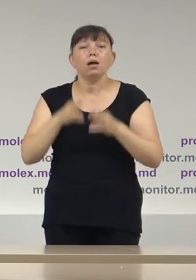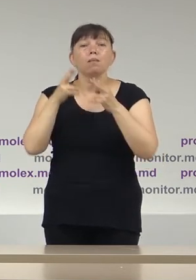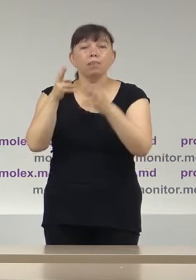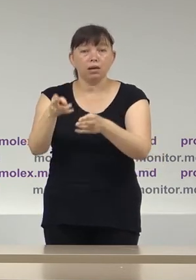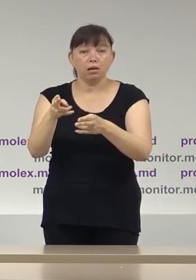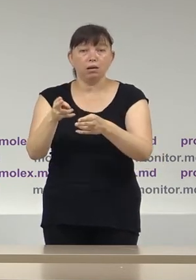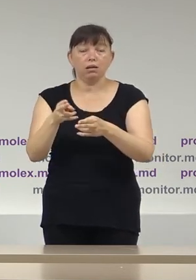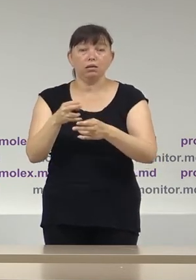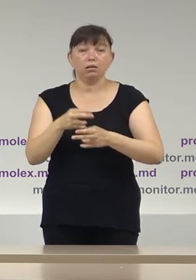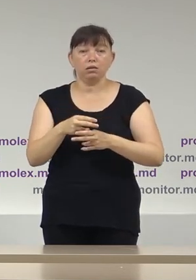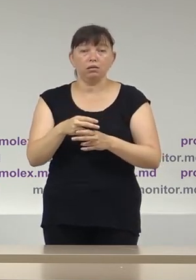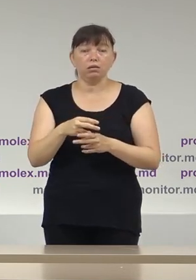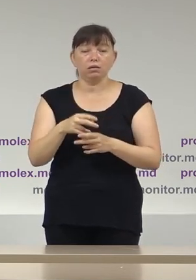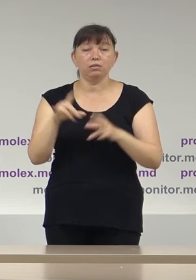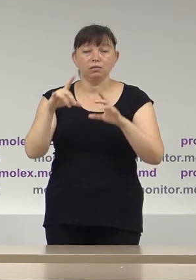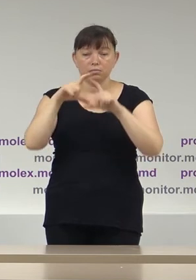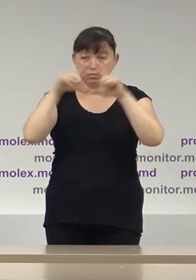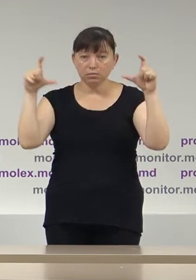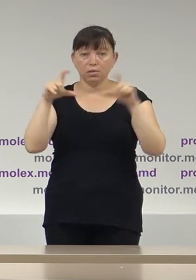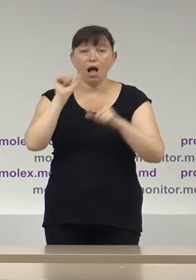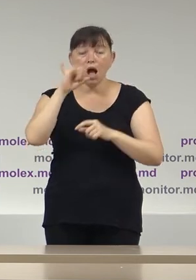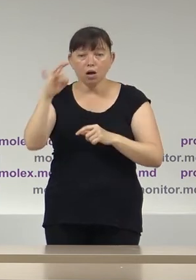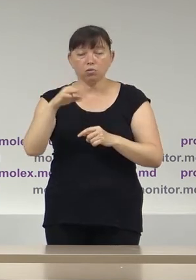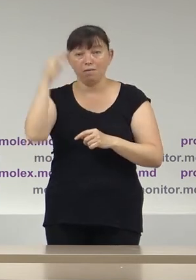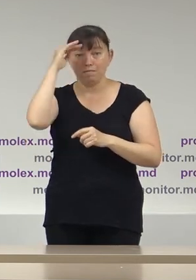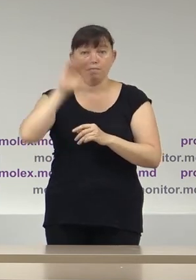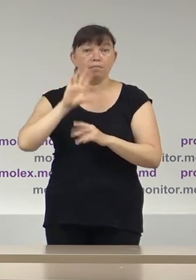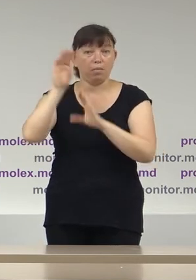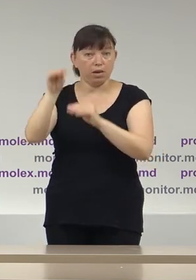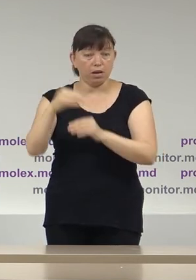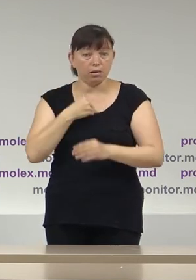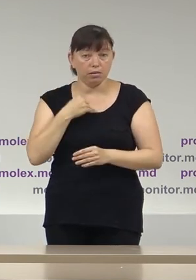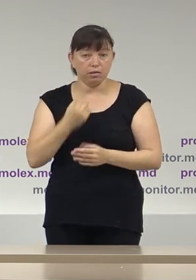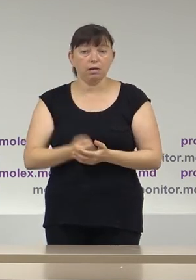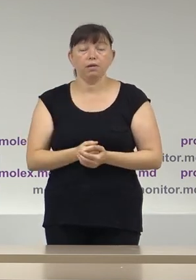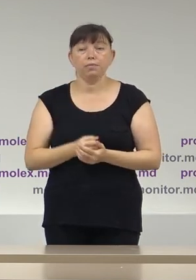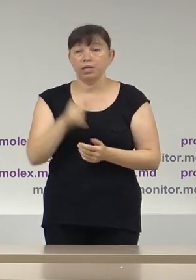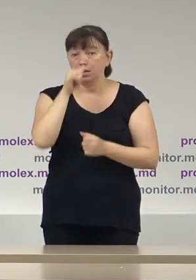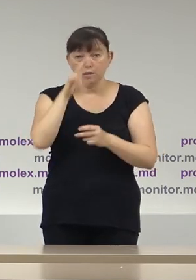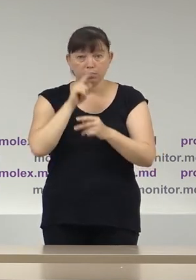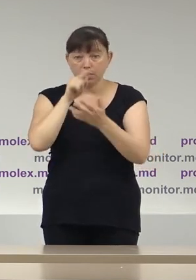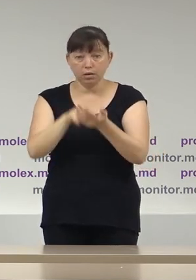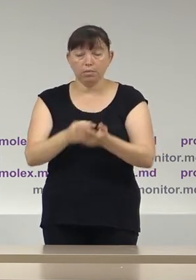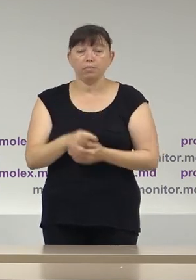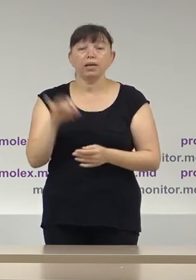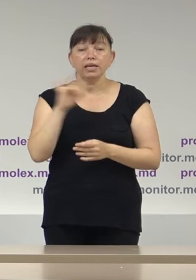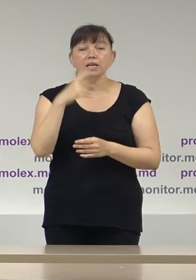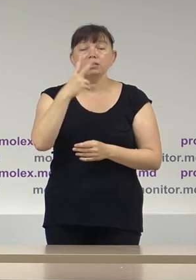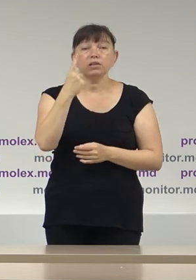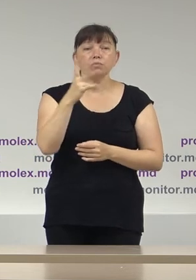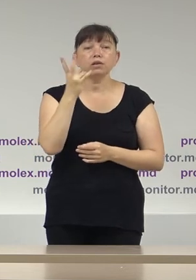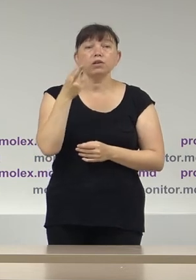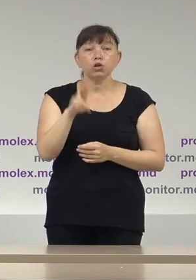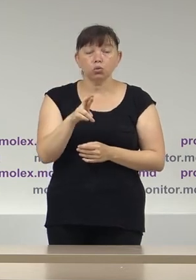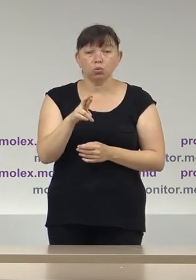of June. It involves our party that had a repeated attempt to travel by its bus